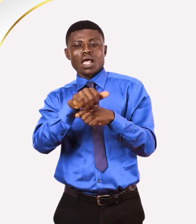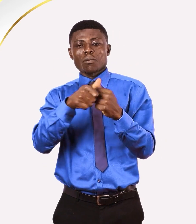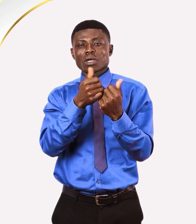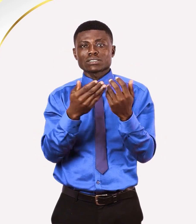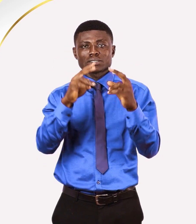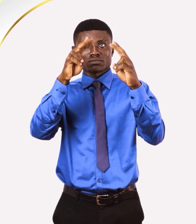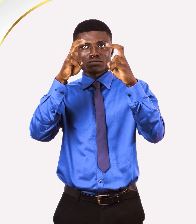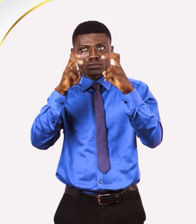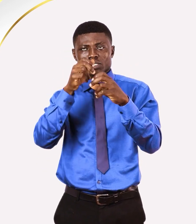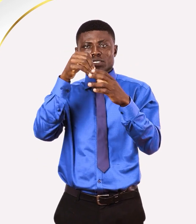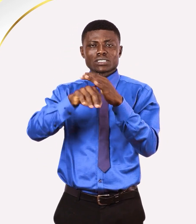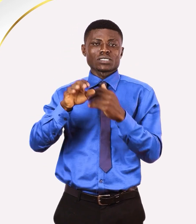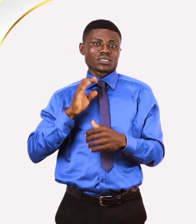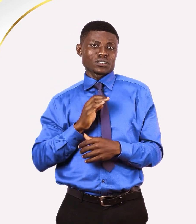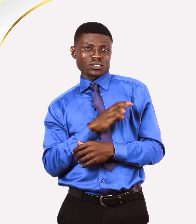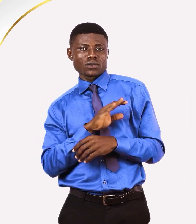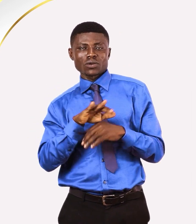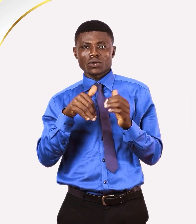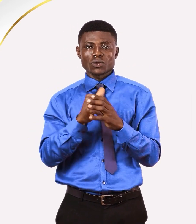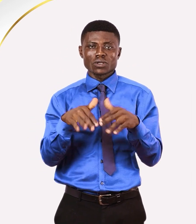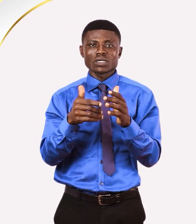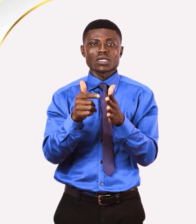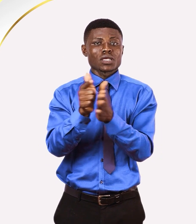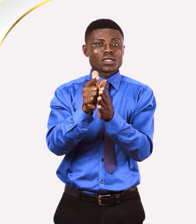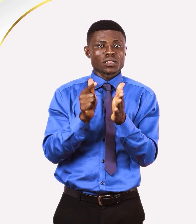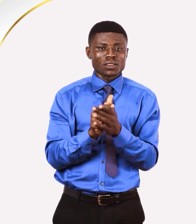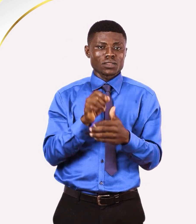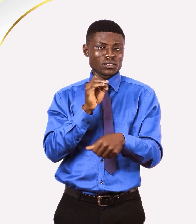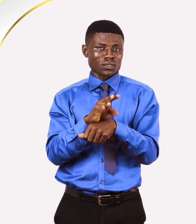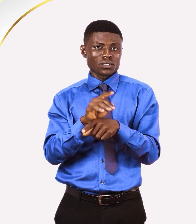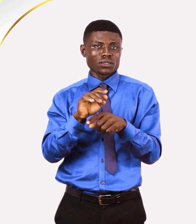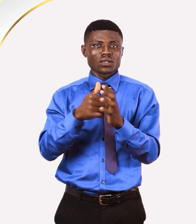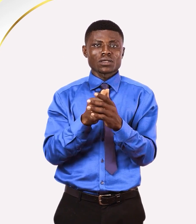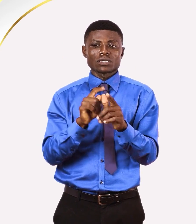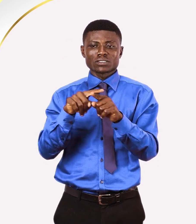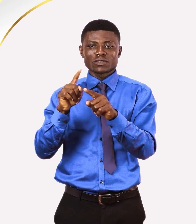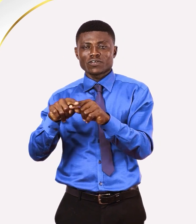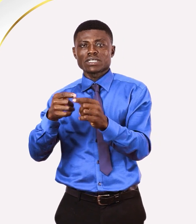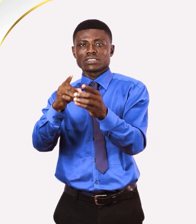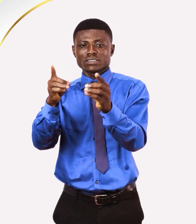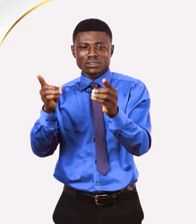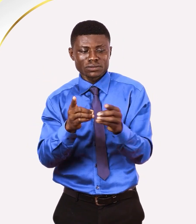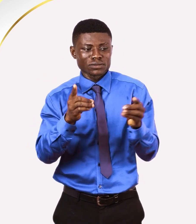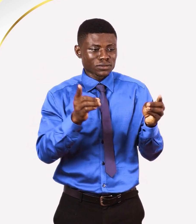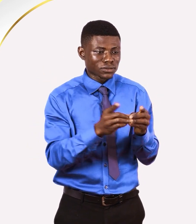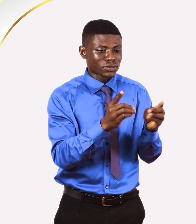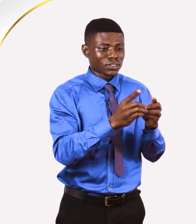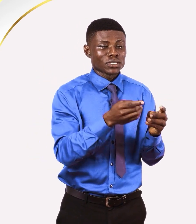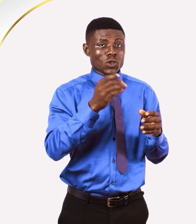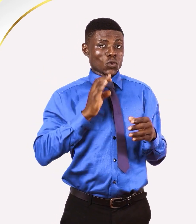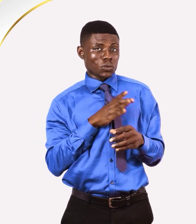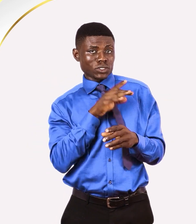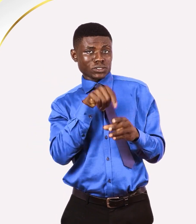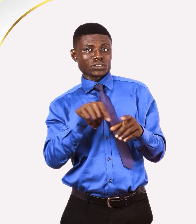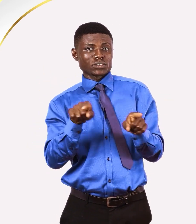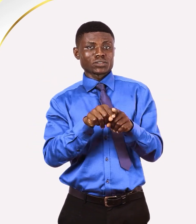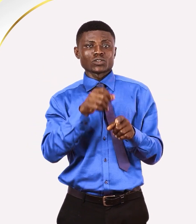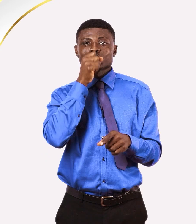all matters to the Commission, the provision of legal counsel to the various departments of the